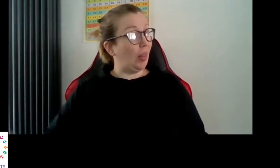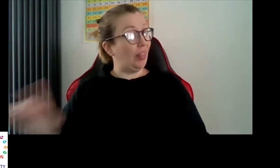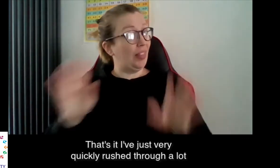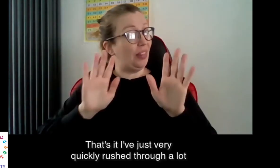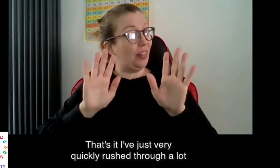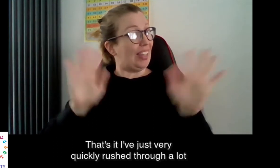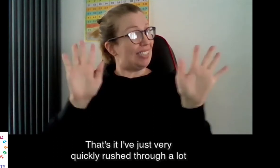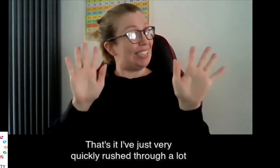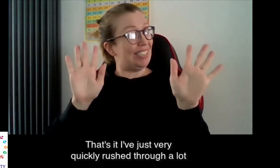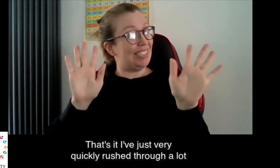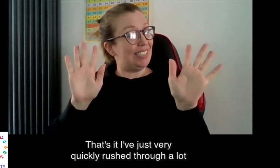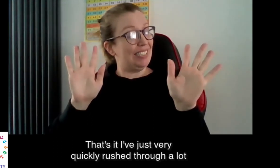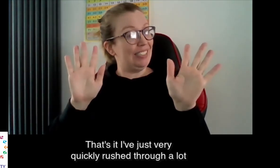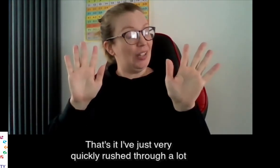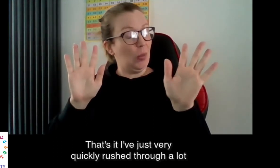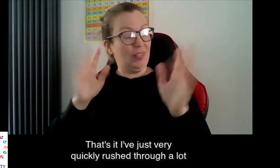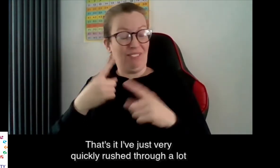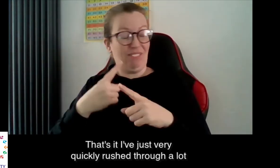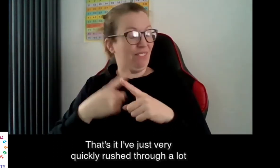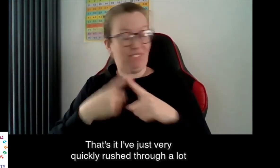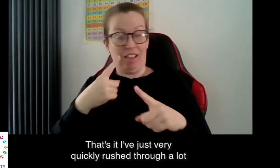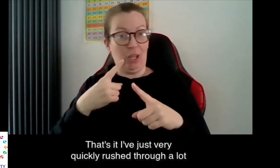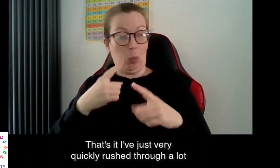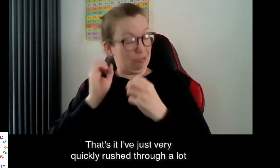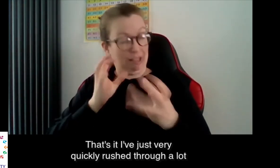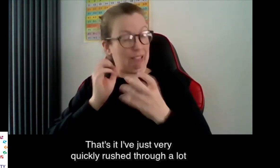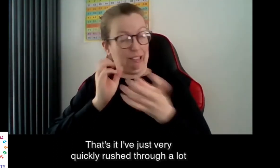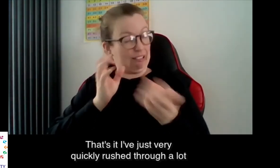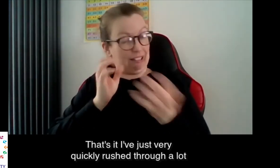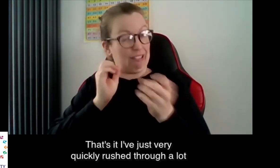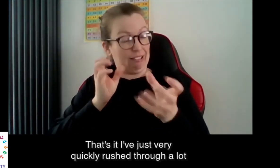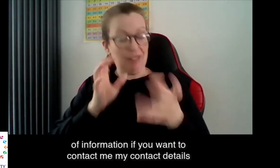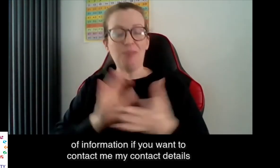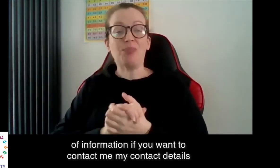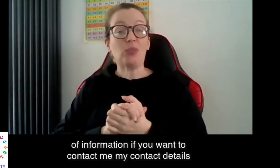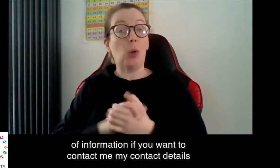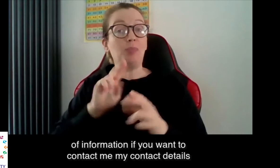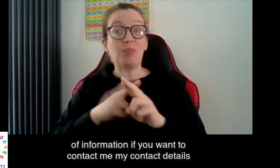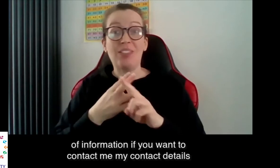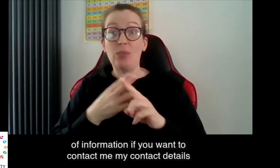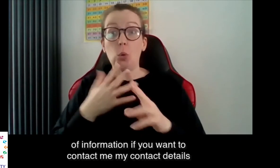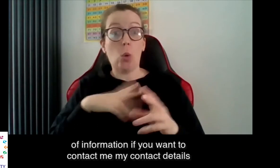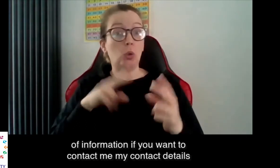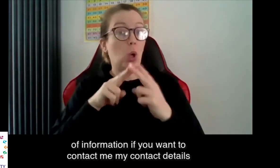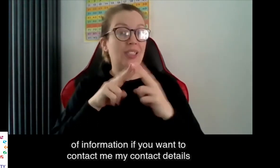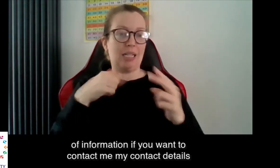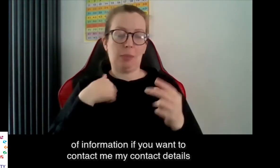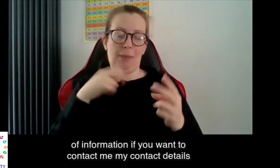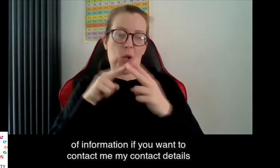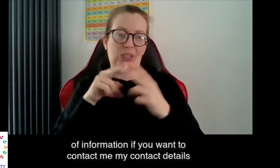That's it. I've just very quickly rushed through a lot of information. If you want to contact me,